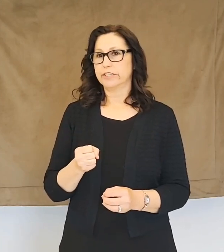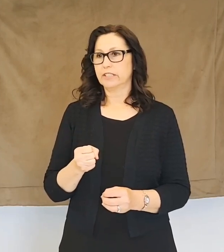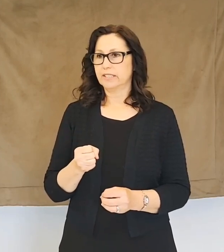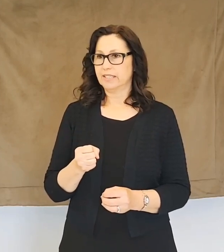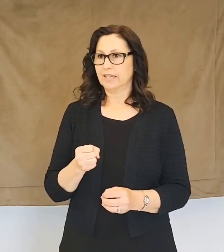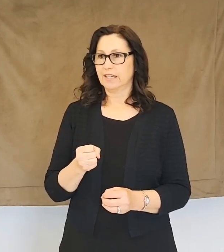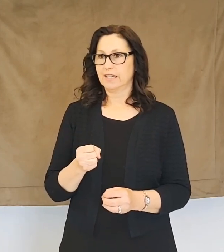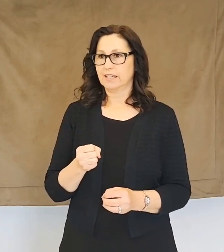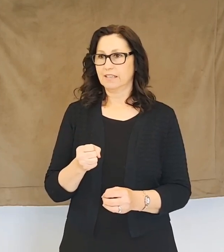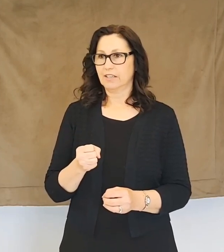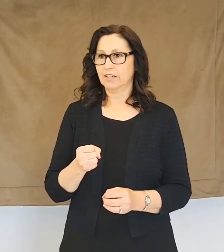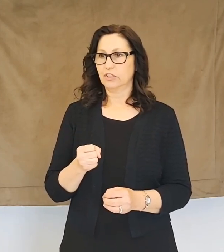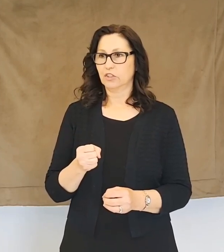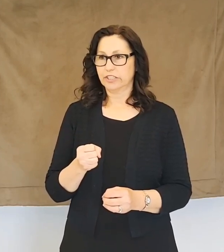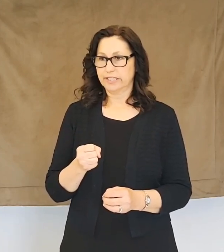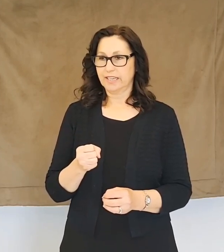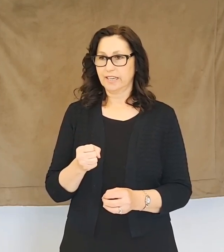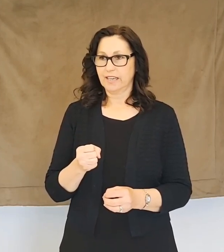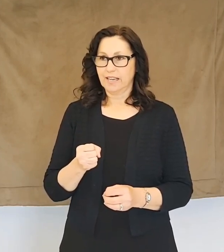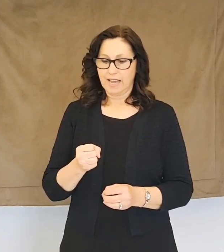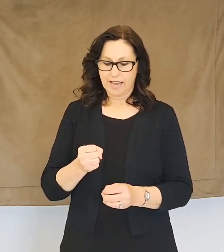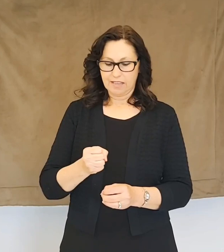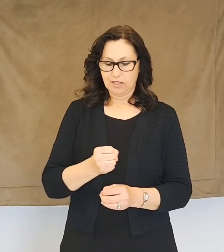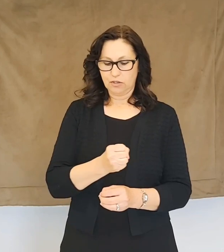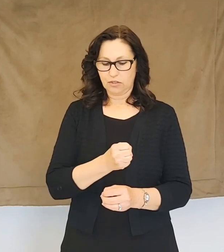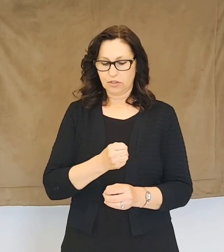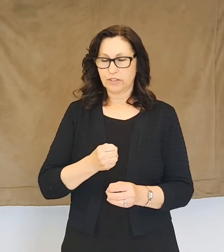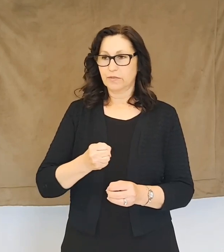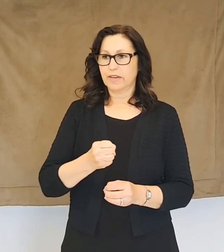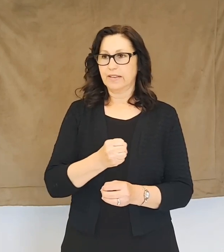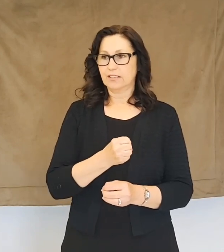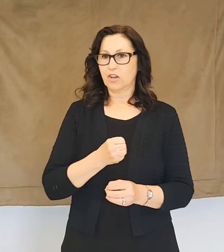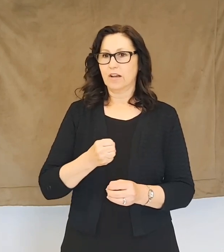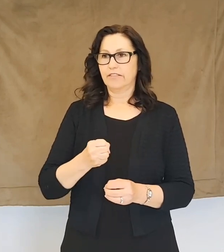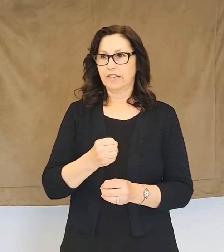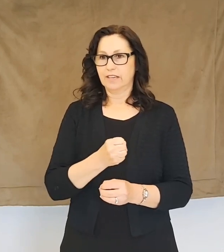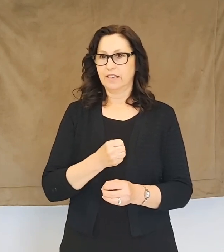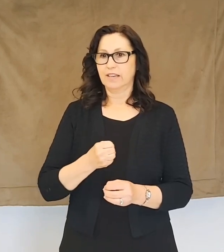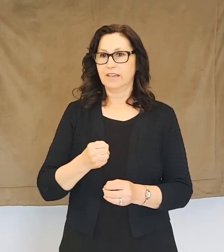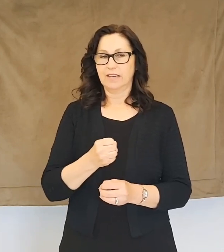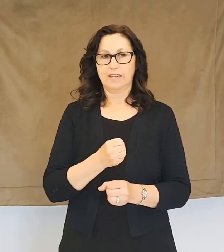stirring stick, a stir stick. And then you stir it around. That's coffee.